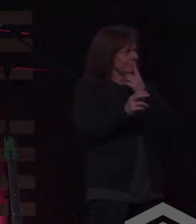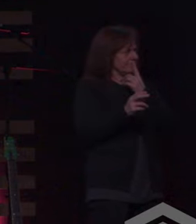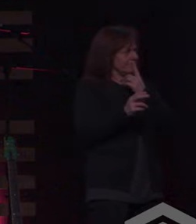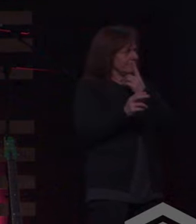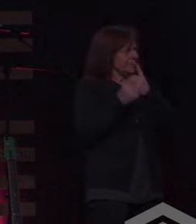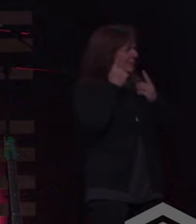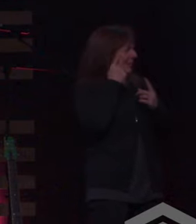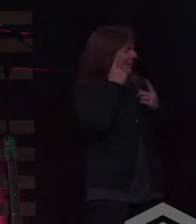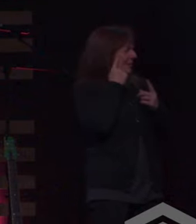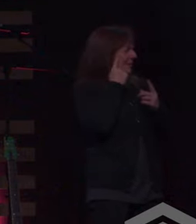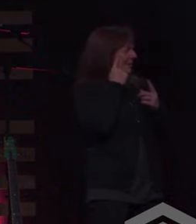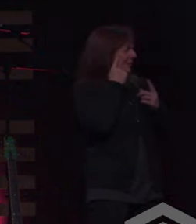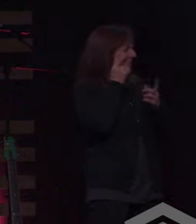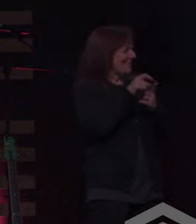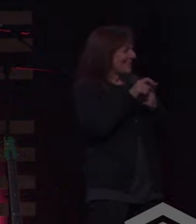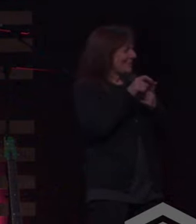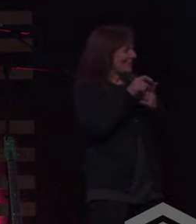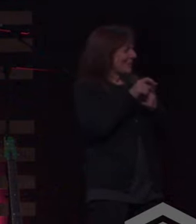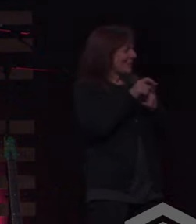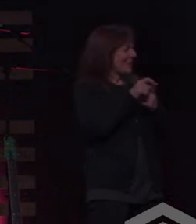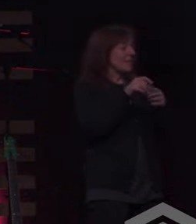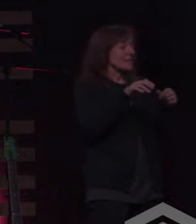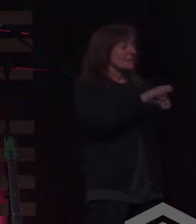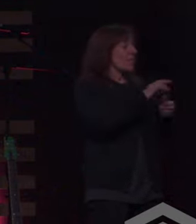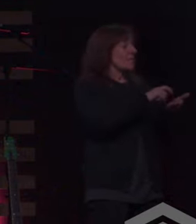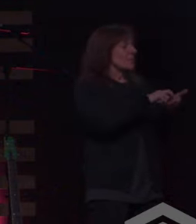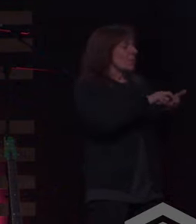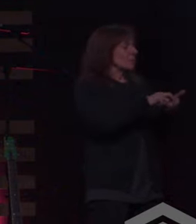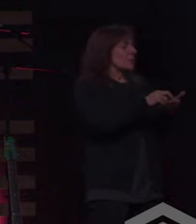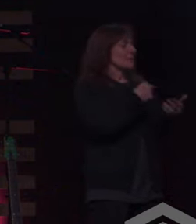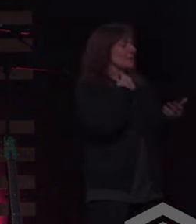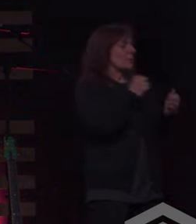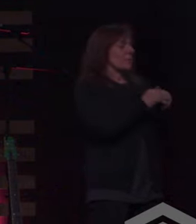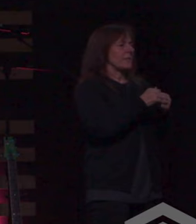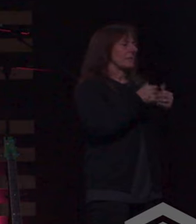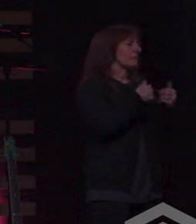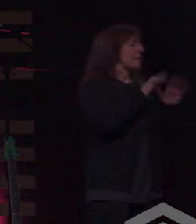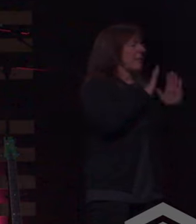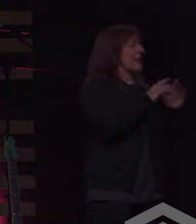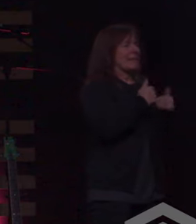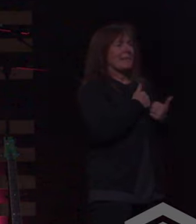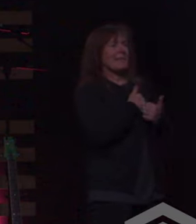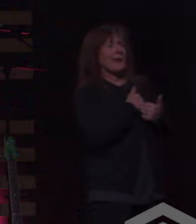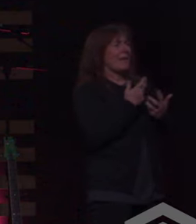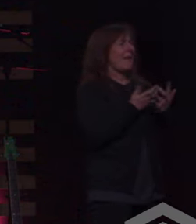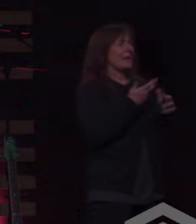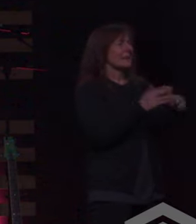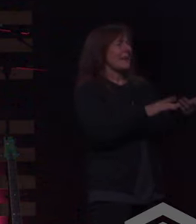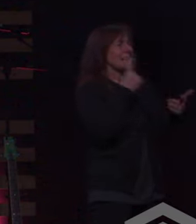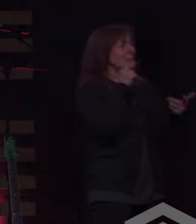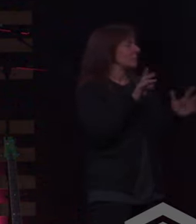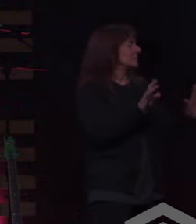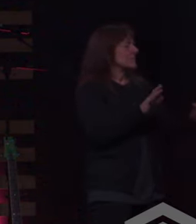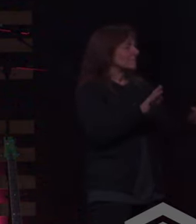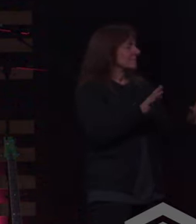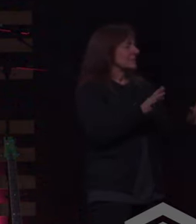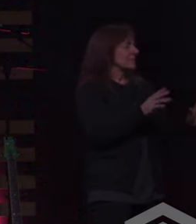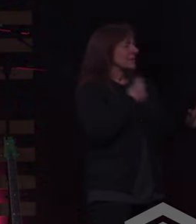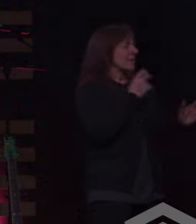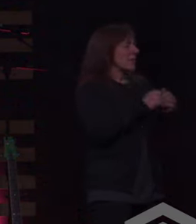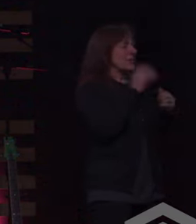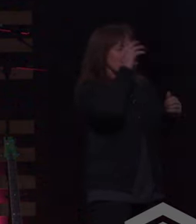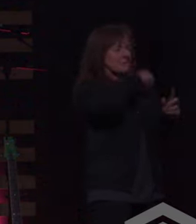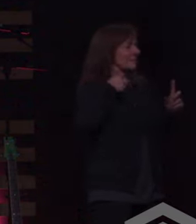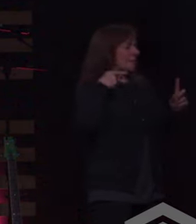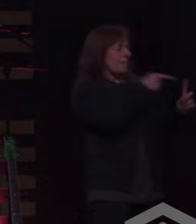to hear this. Hear this whole verse. Don't get caught up in the submit and the love and all that. If you get caught up in that, you're missing